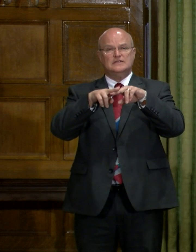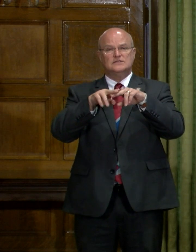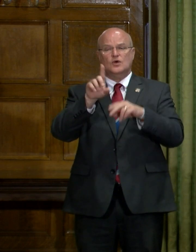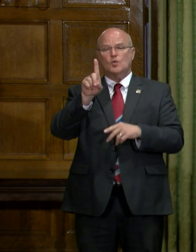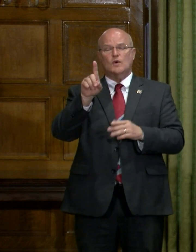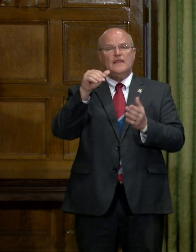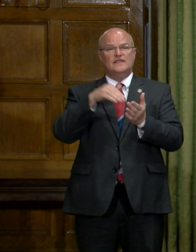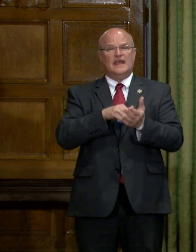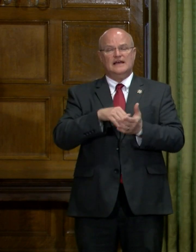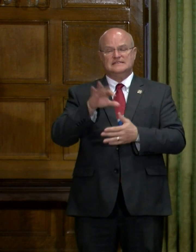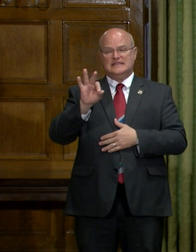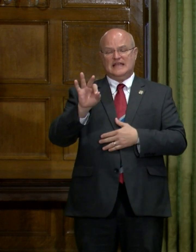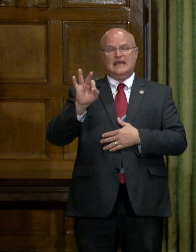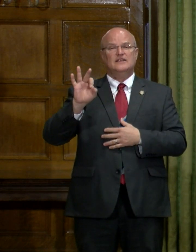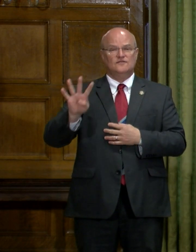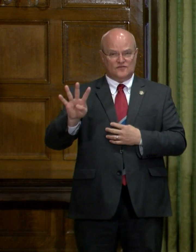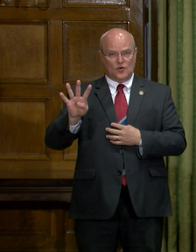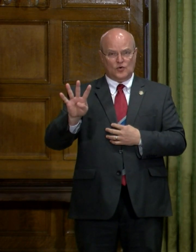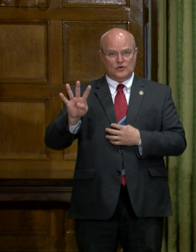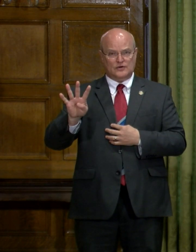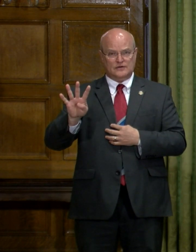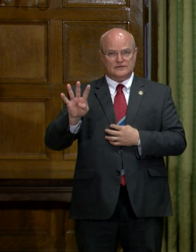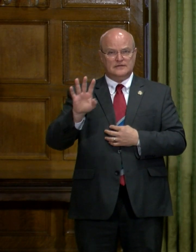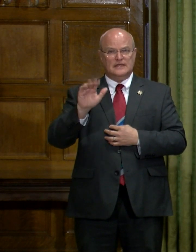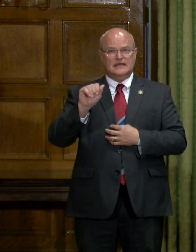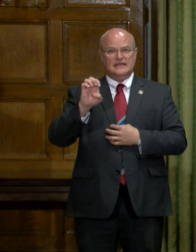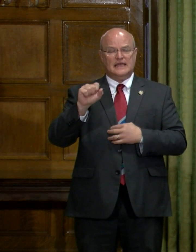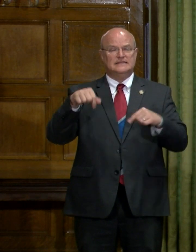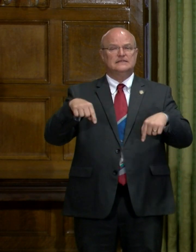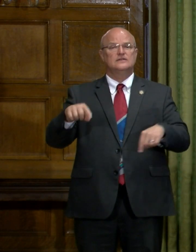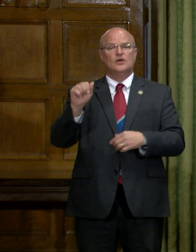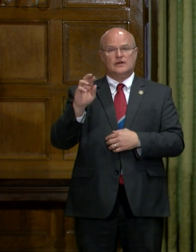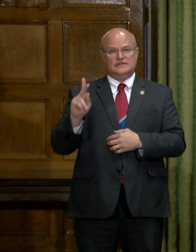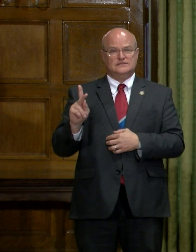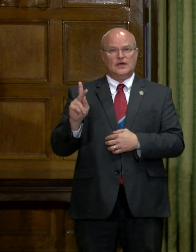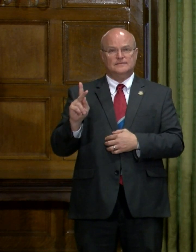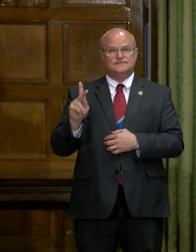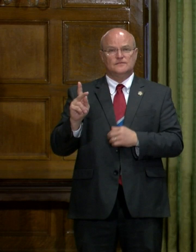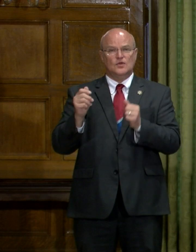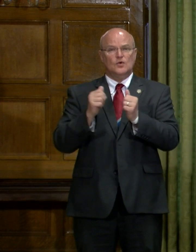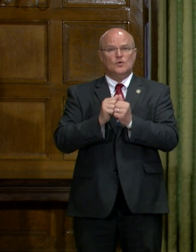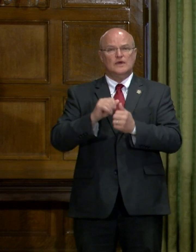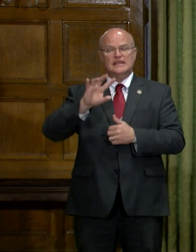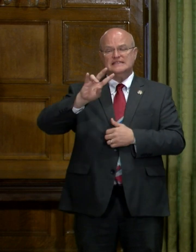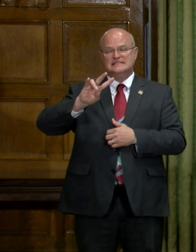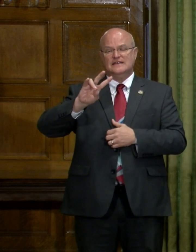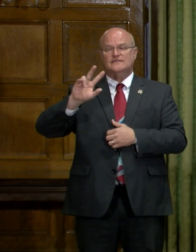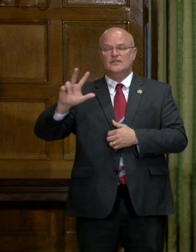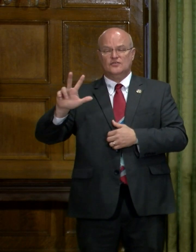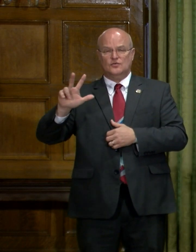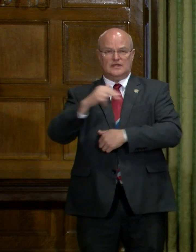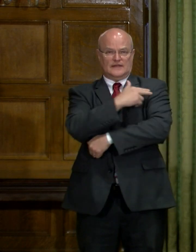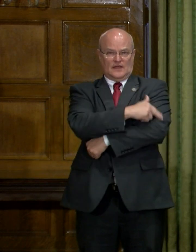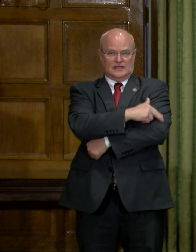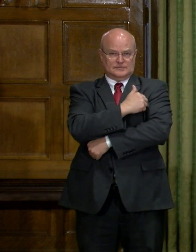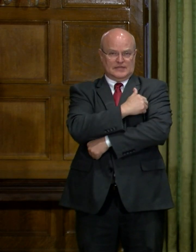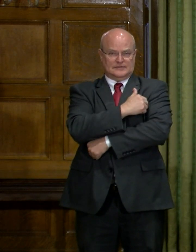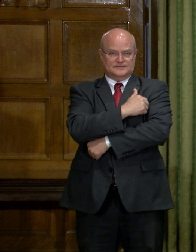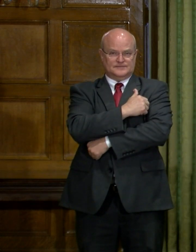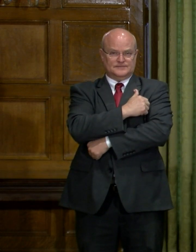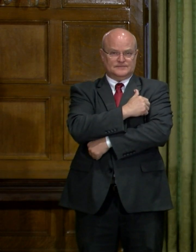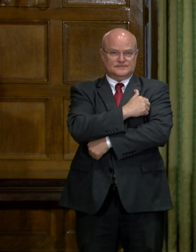to 1,094 cases in Arkansas, with 73